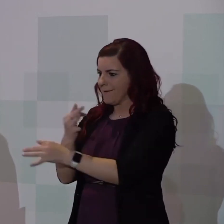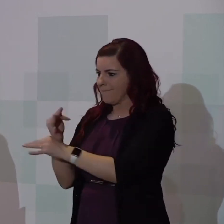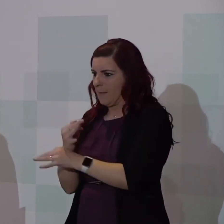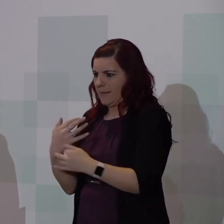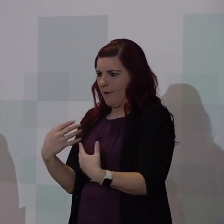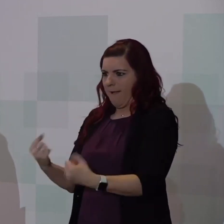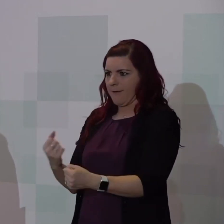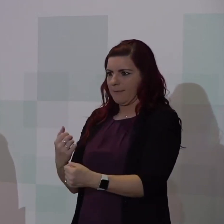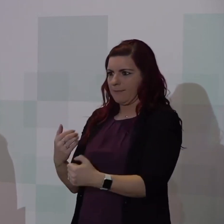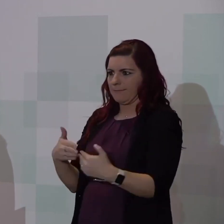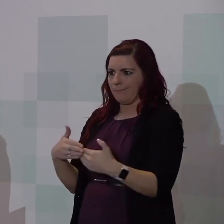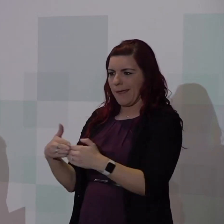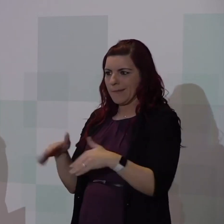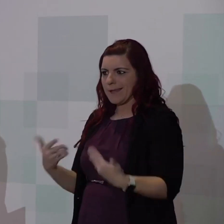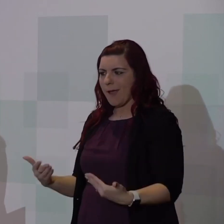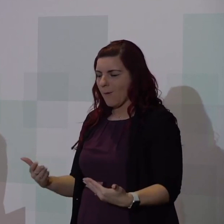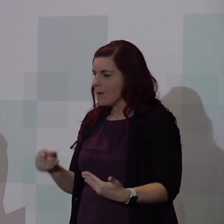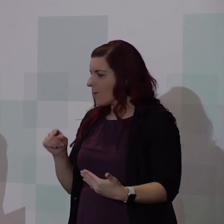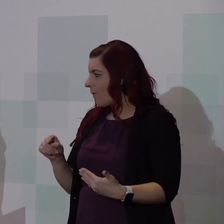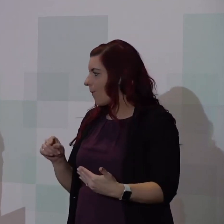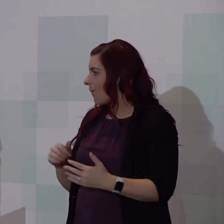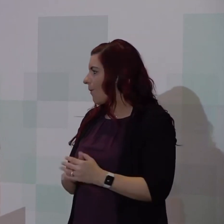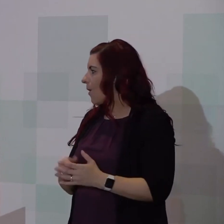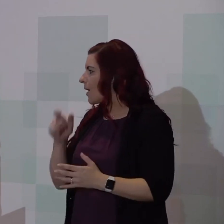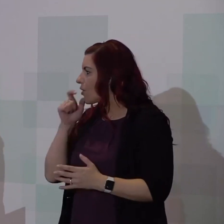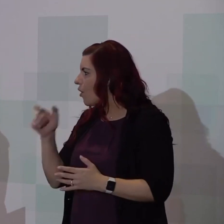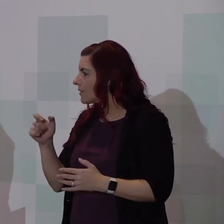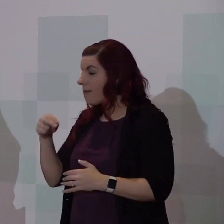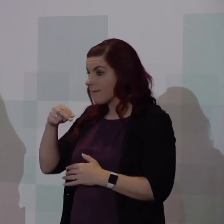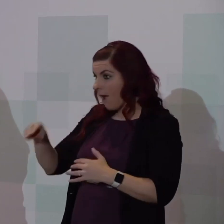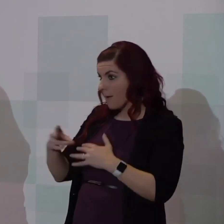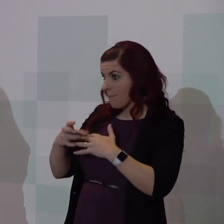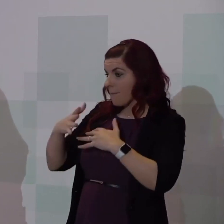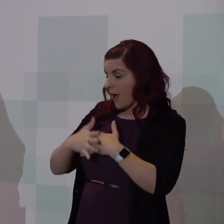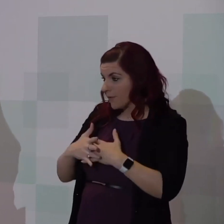into. And what we call the non-marital birth rate is the